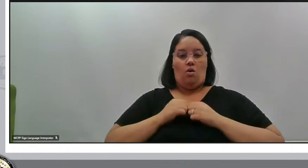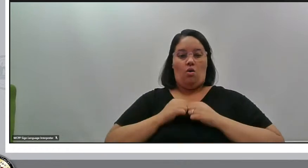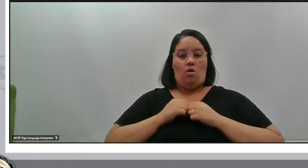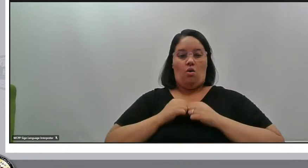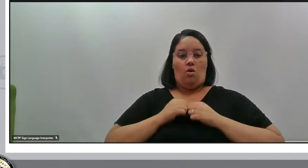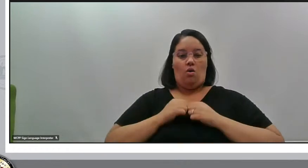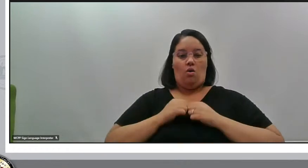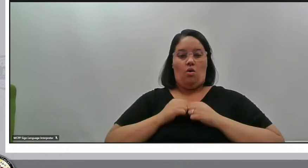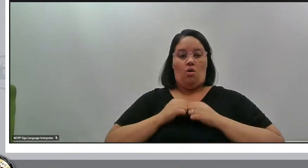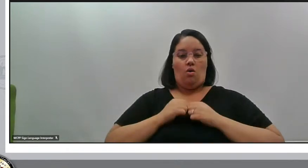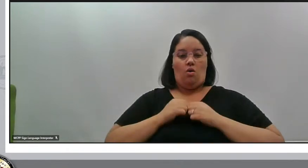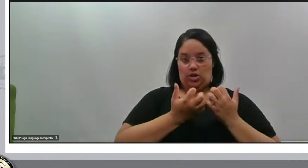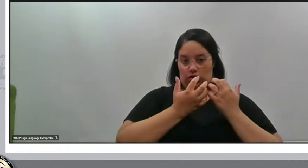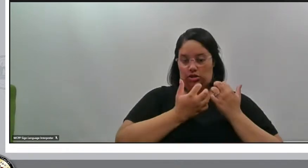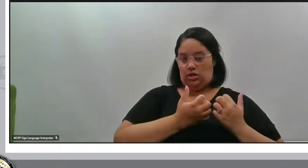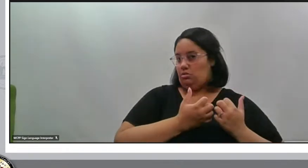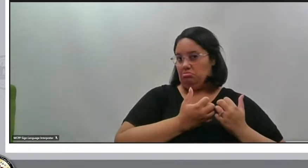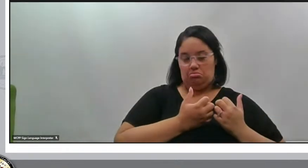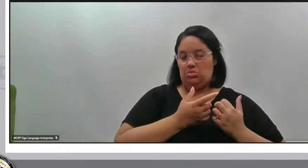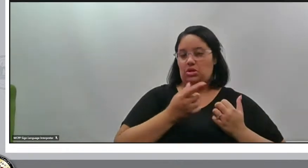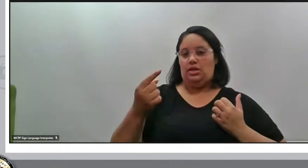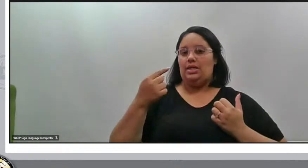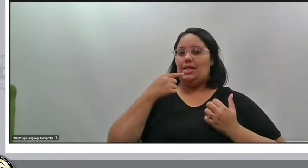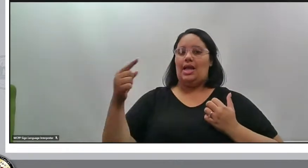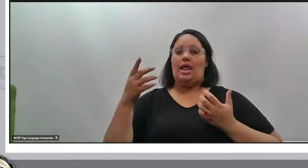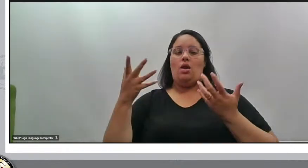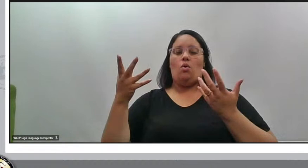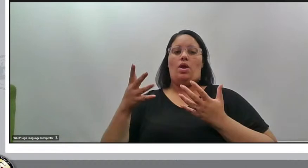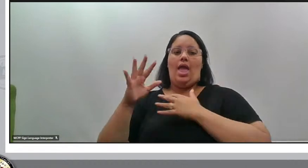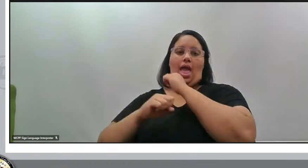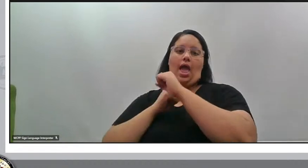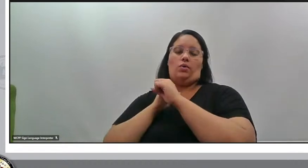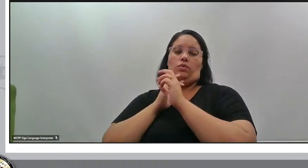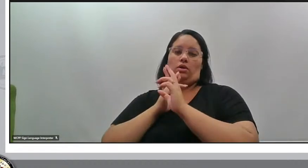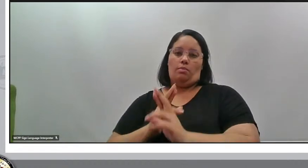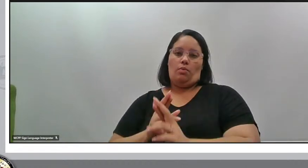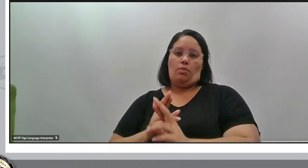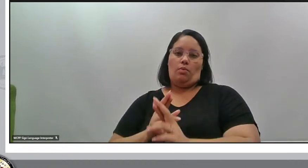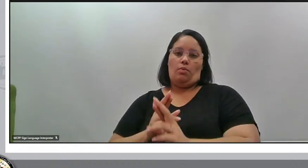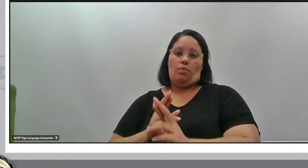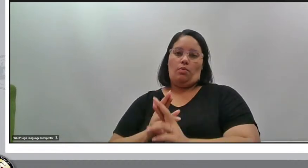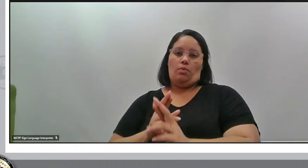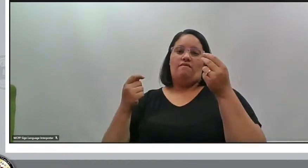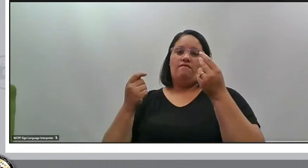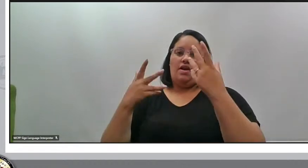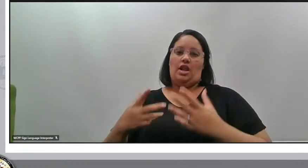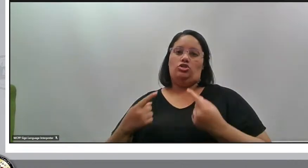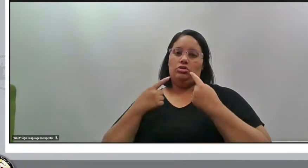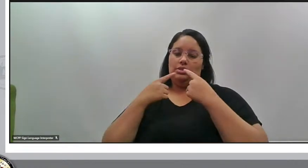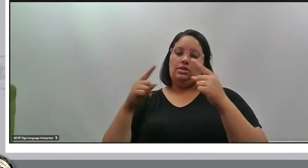organization's budgeting, that is declared in the annual report with the annual financial statements.